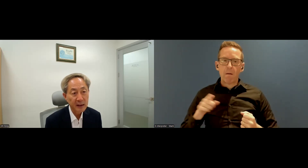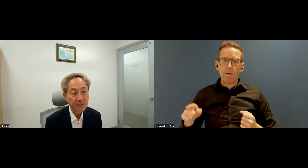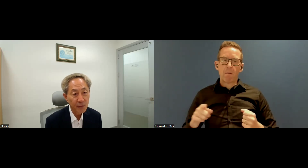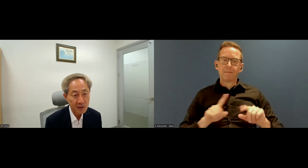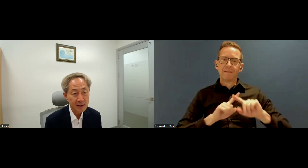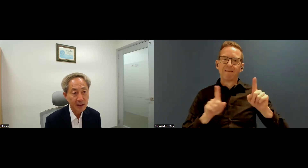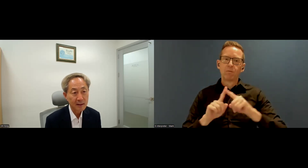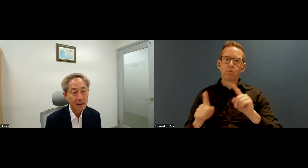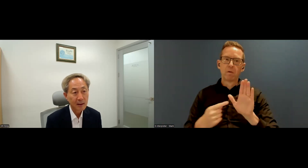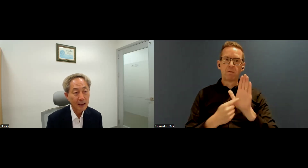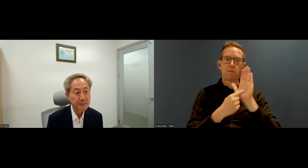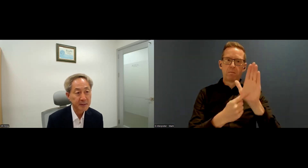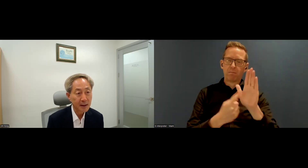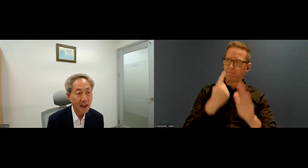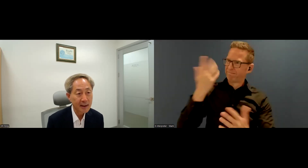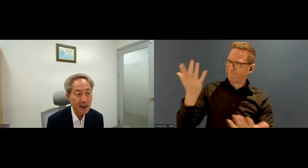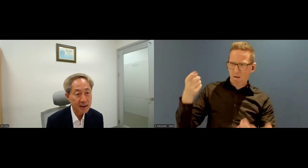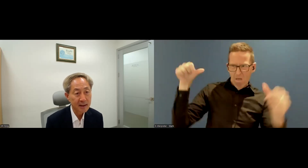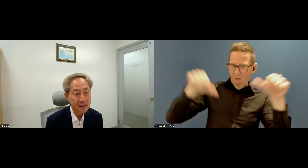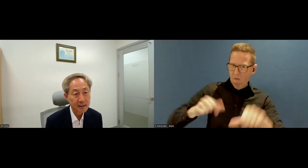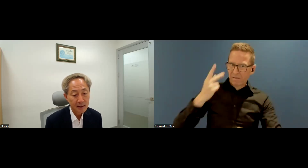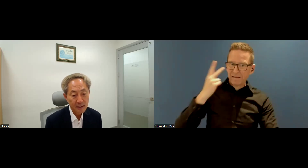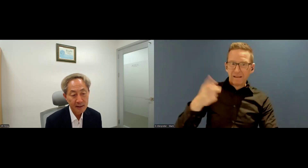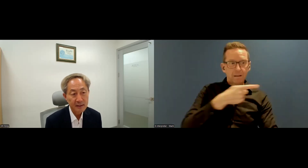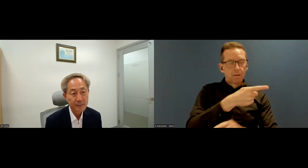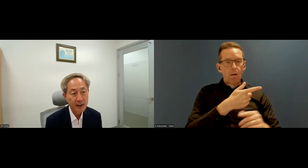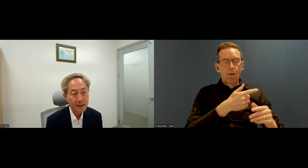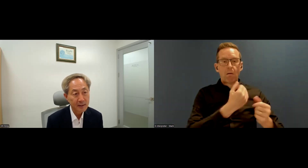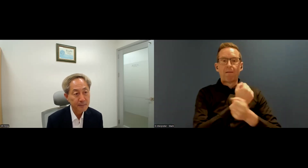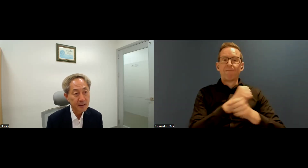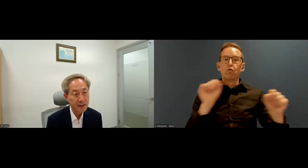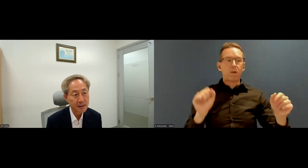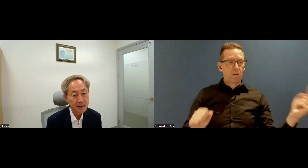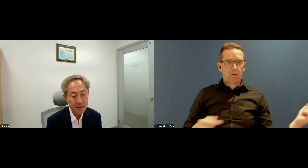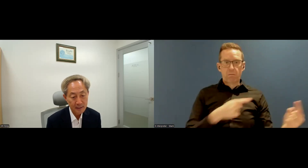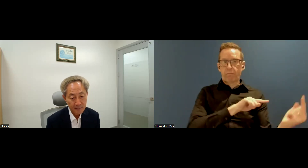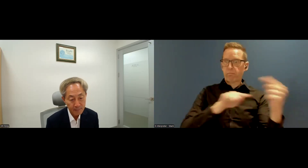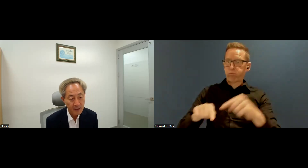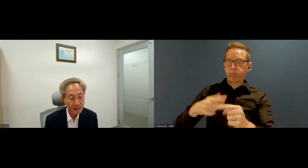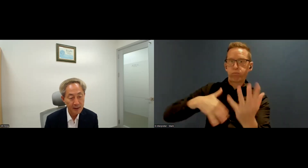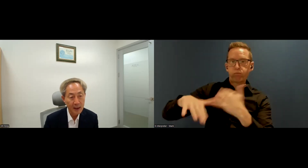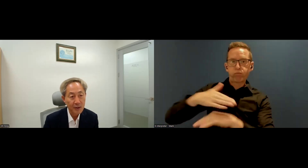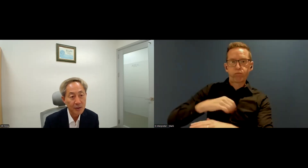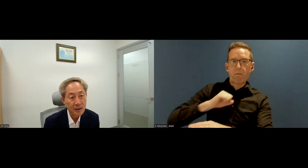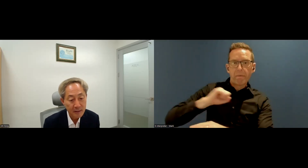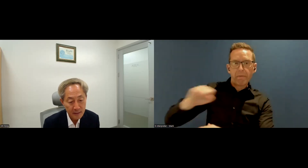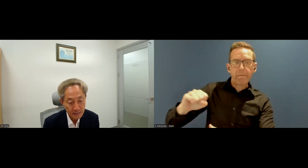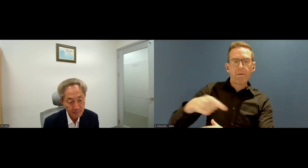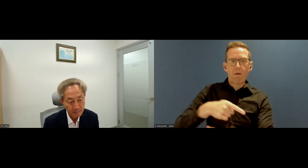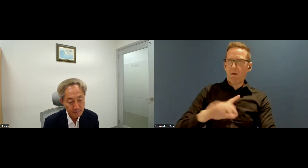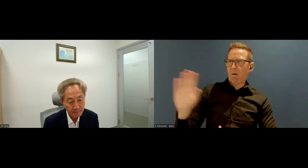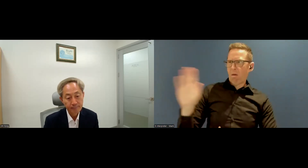by reinforcing hospitalization. That's my experience. Thank you.